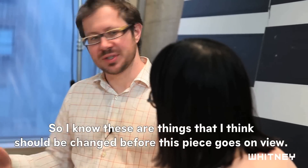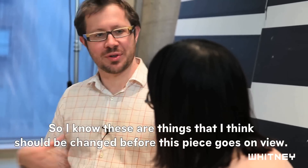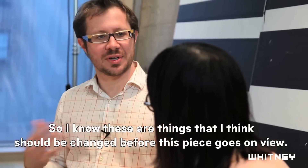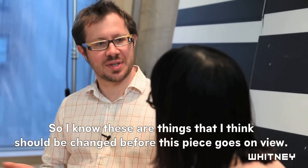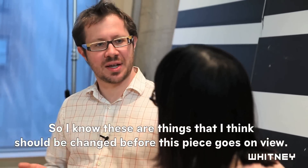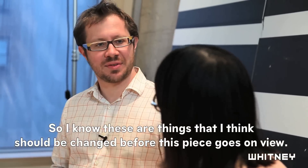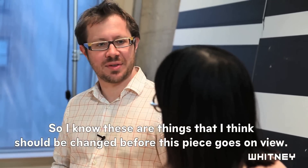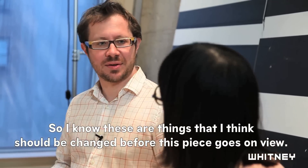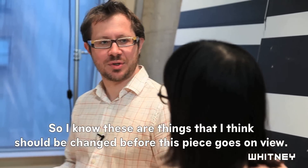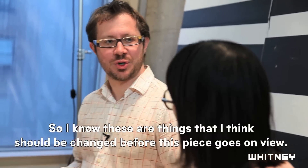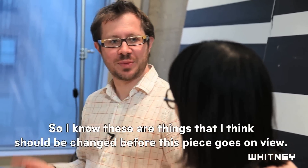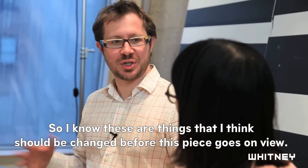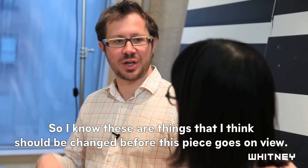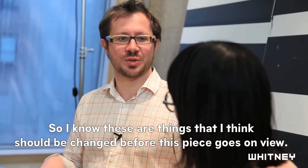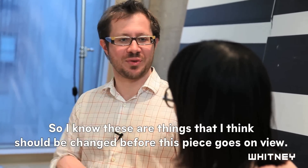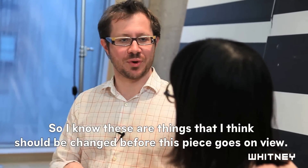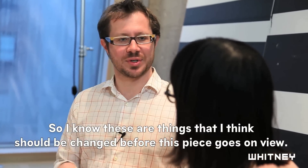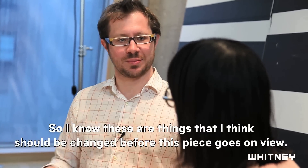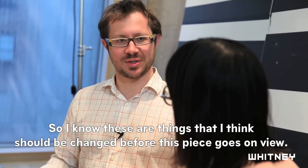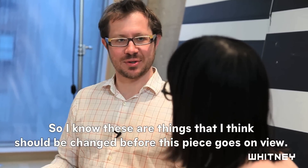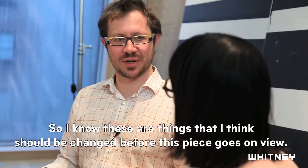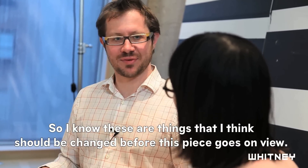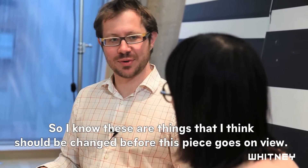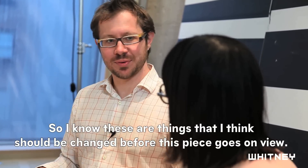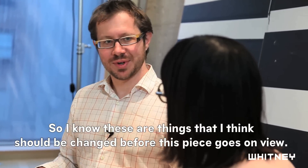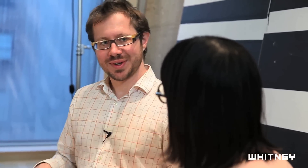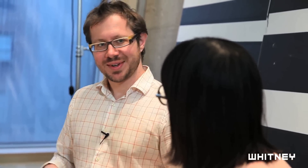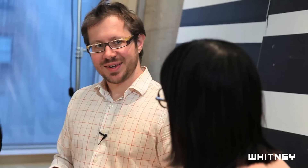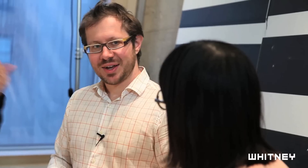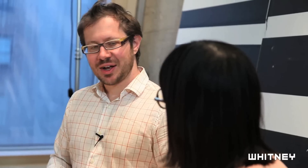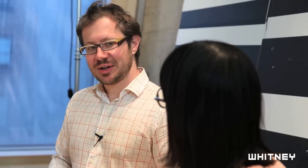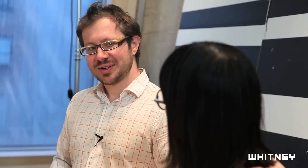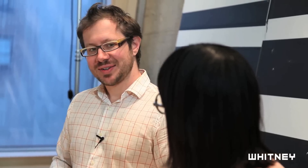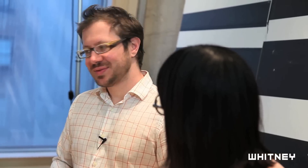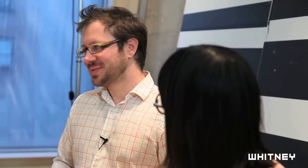So, I know these are things that I think should be changed before this piece goes on view.